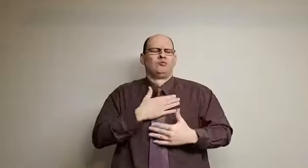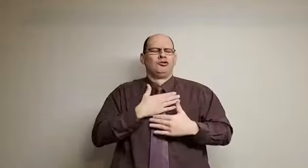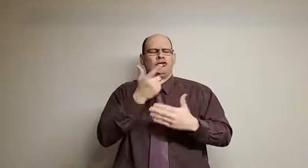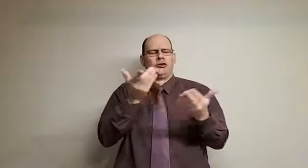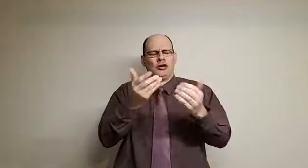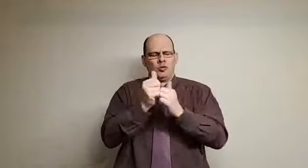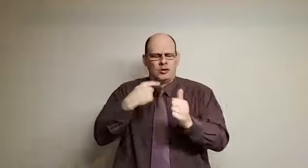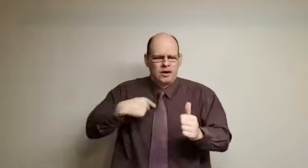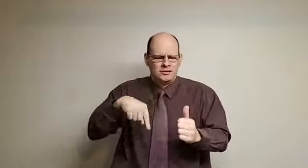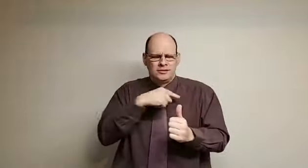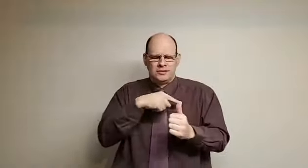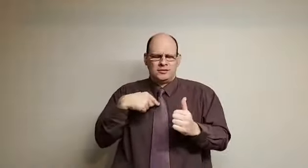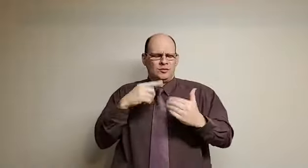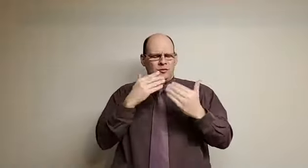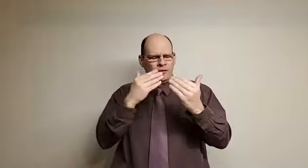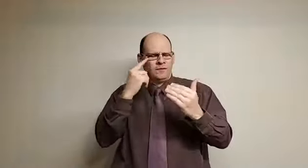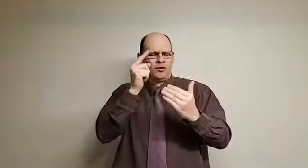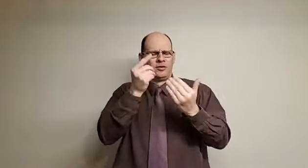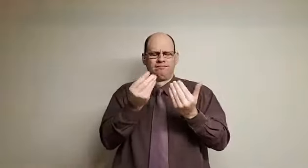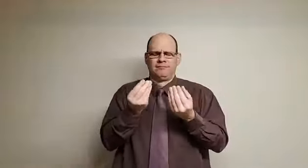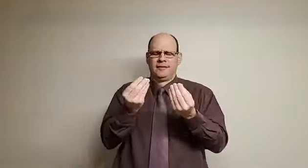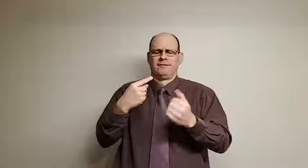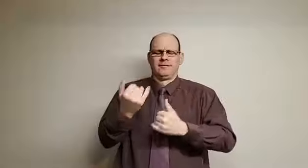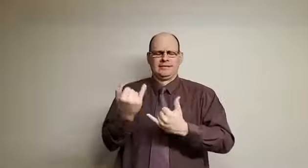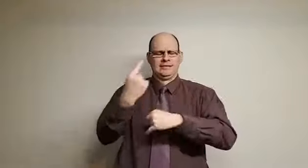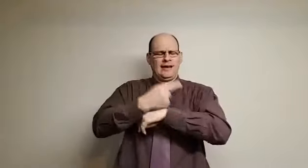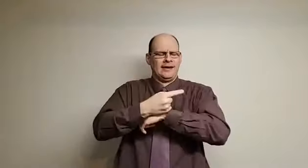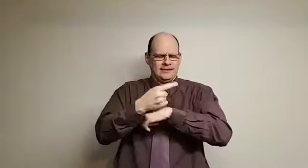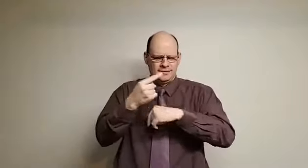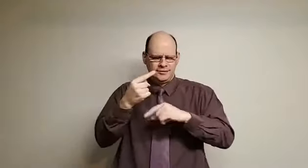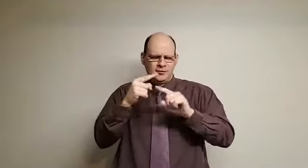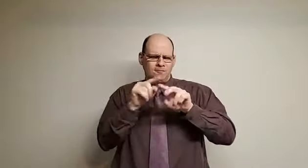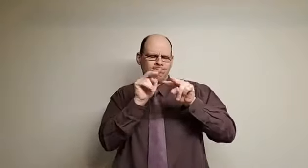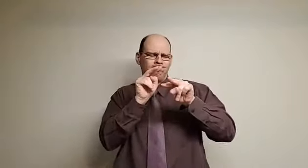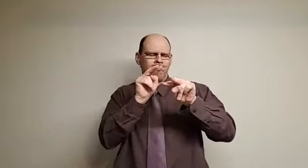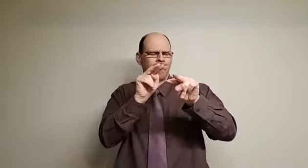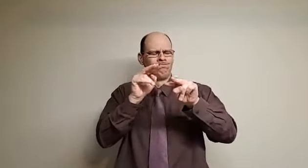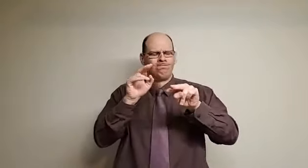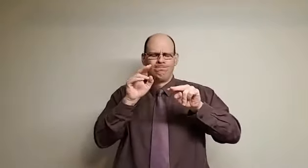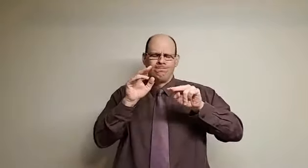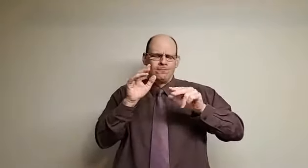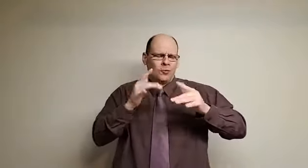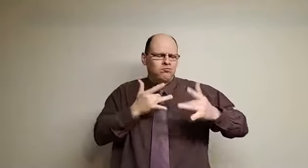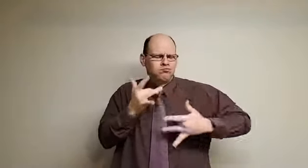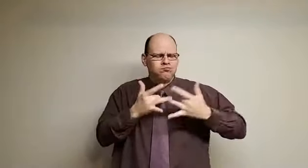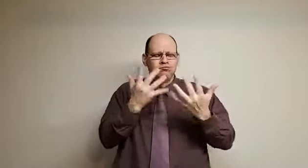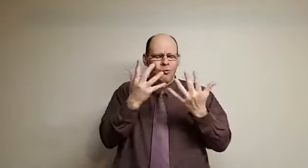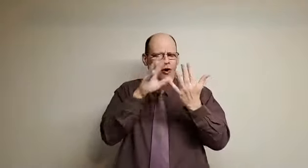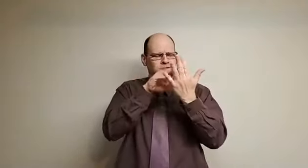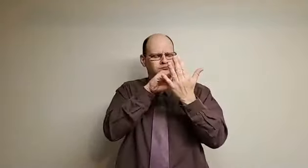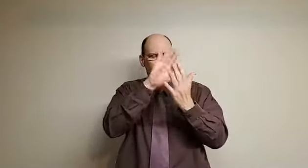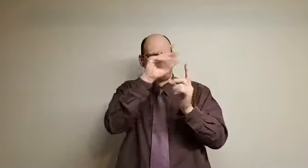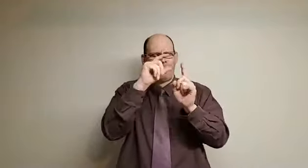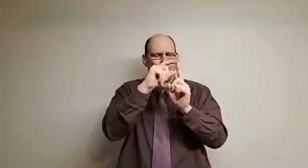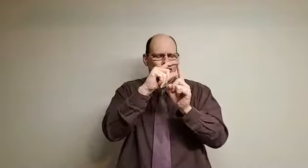with us this morning appreciate your presence you're with us thank you lord for giving us another day we look forward to your word once